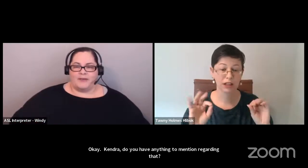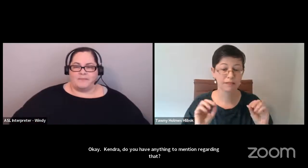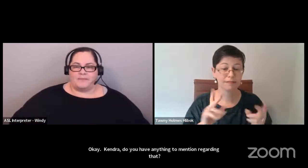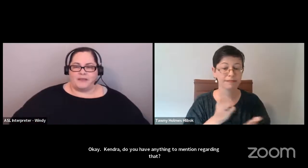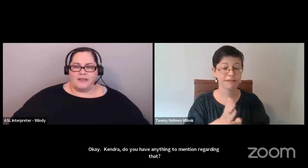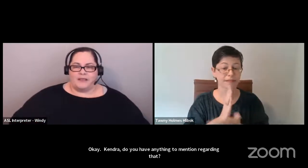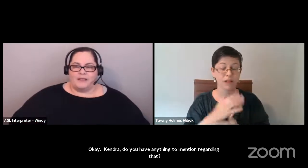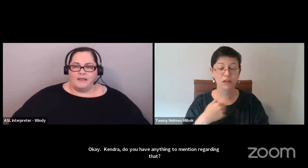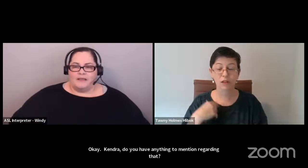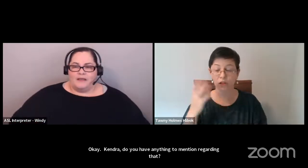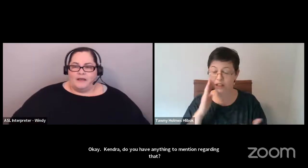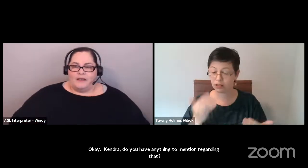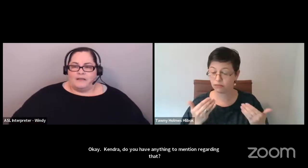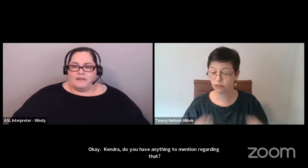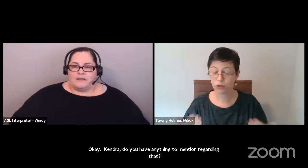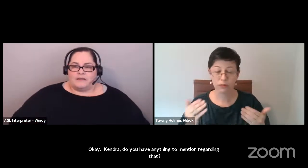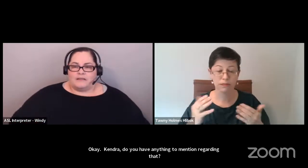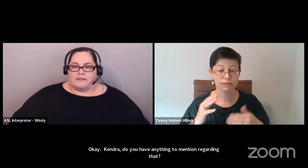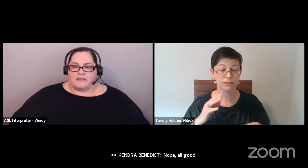Okay, great.